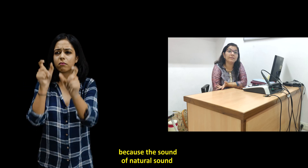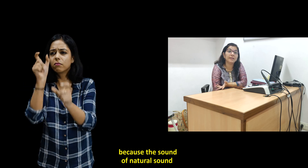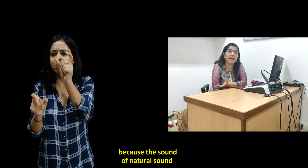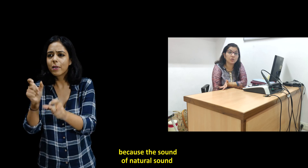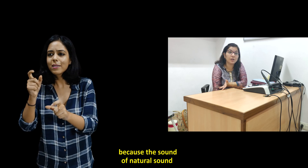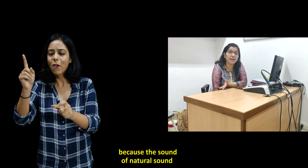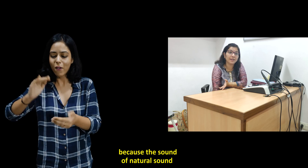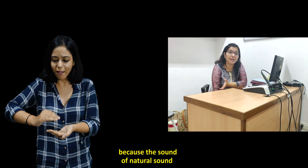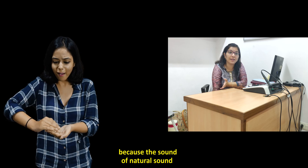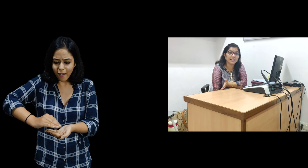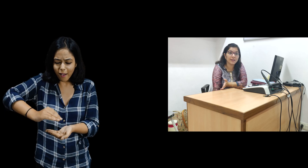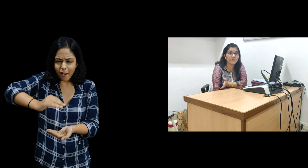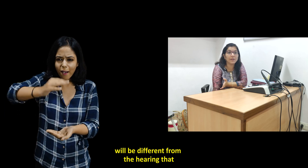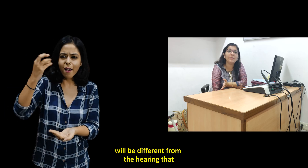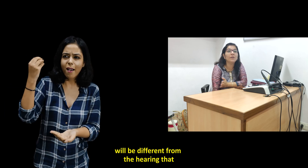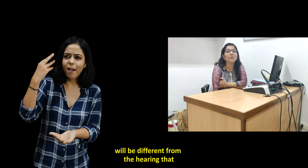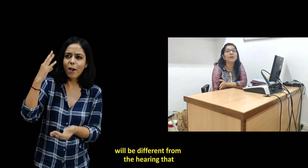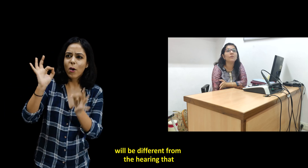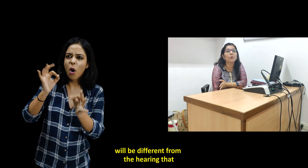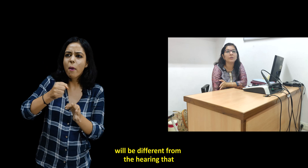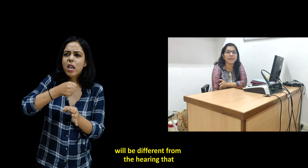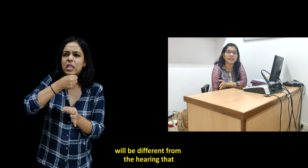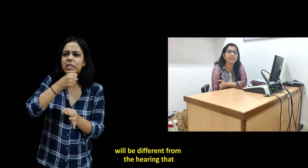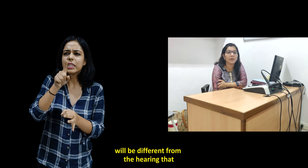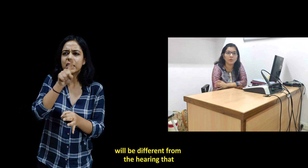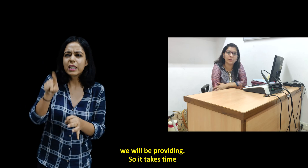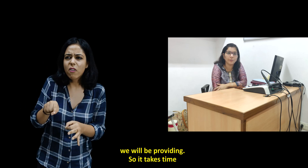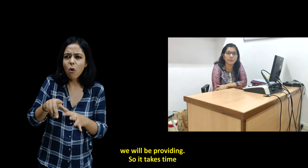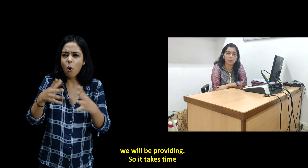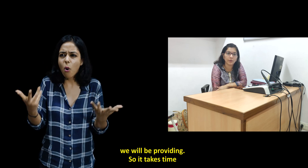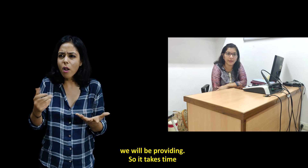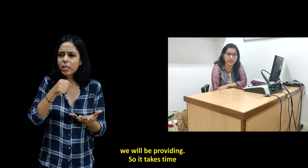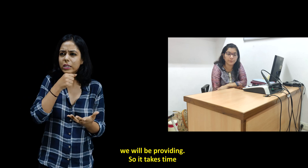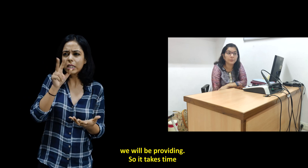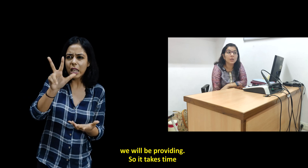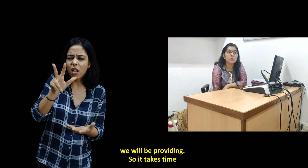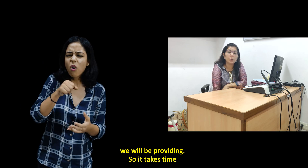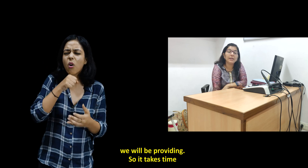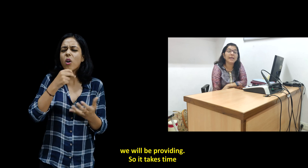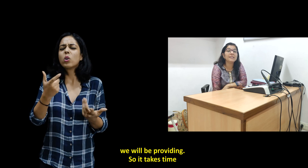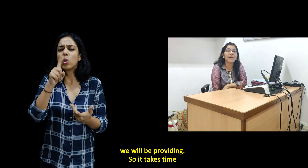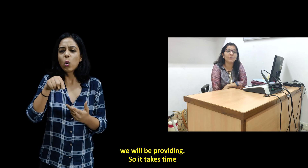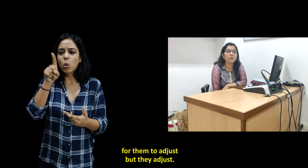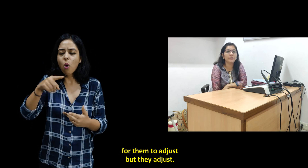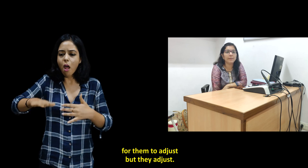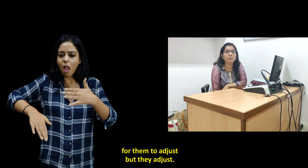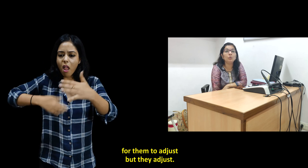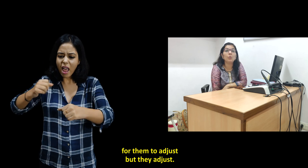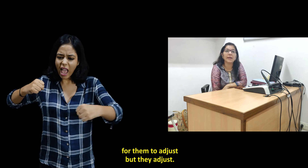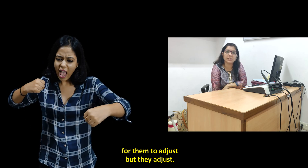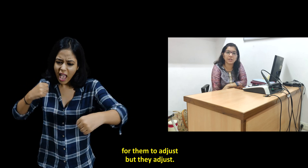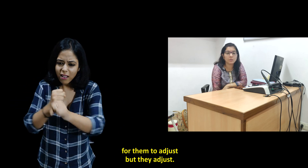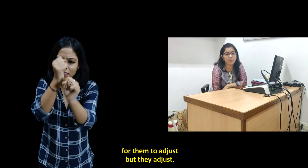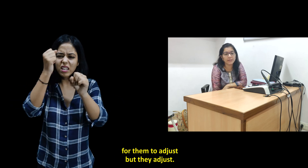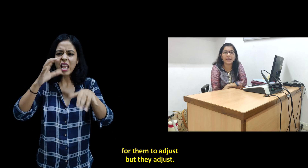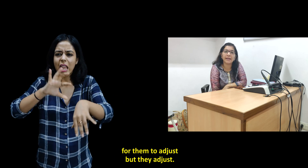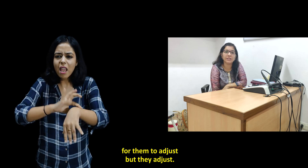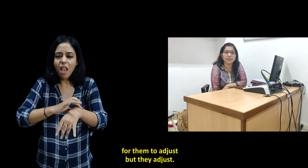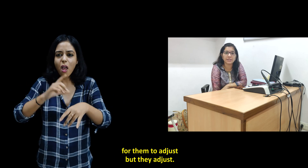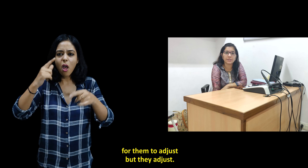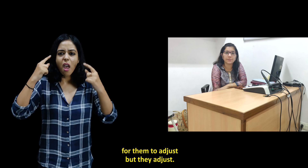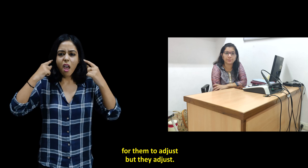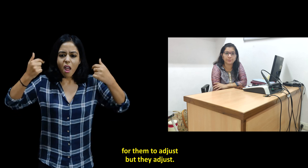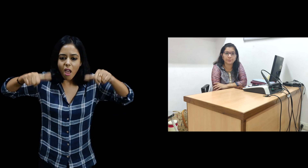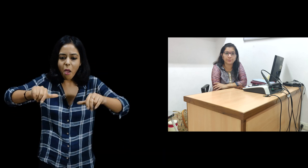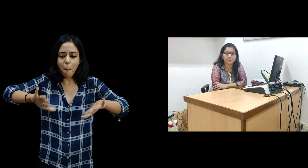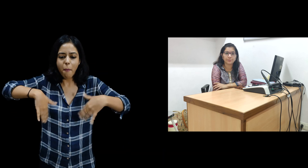that the natural hearing will be different from the hearing that we will be providing so it takes time for them to adjust but they